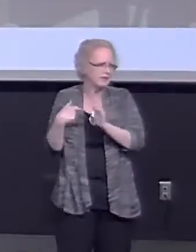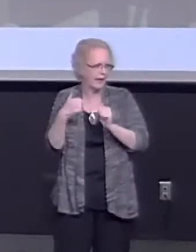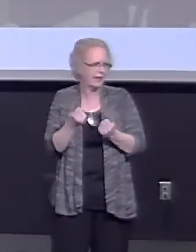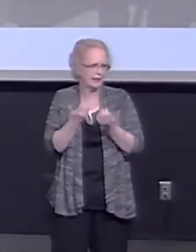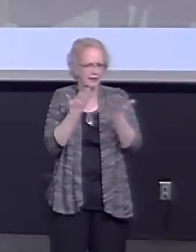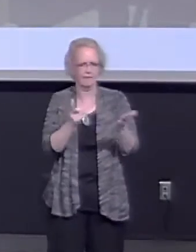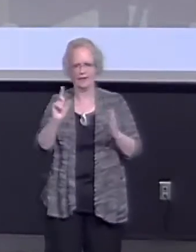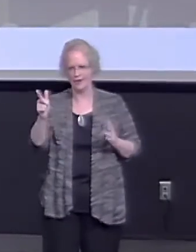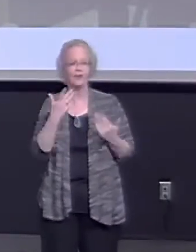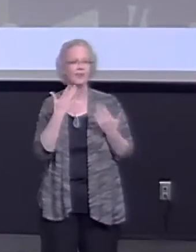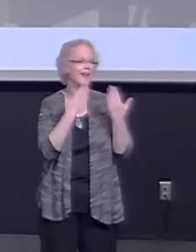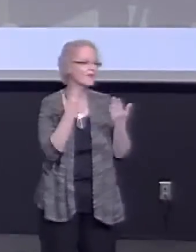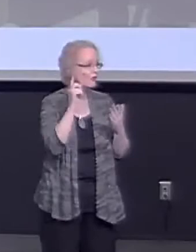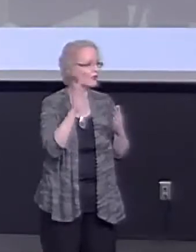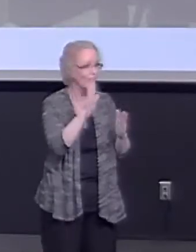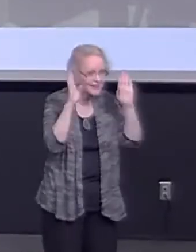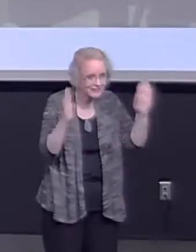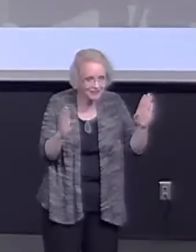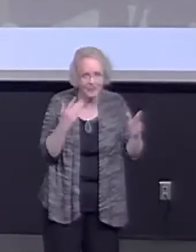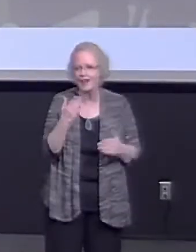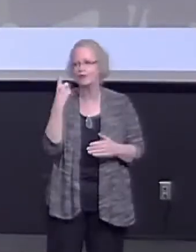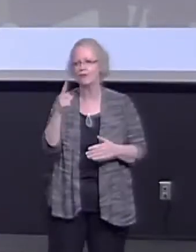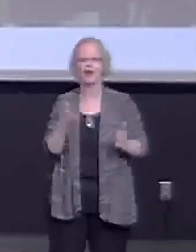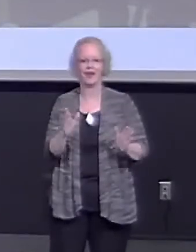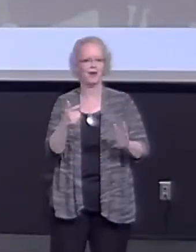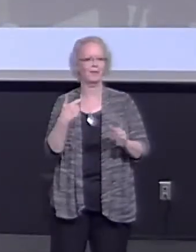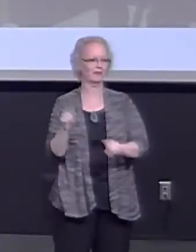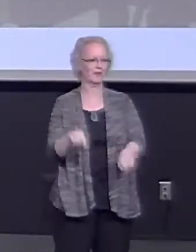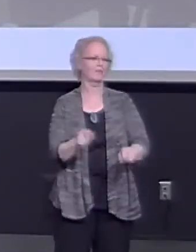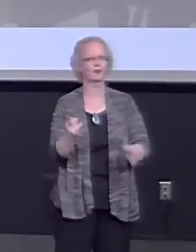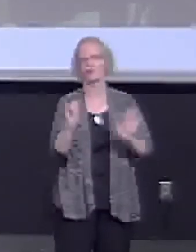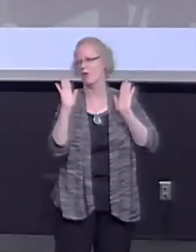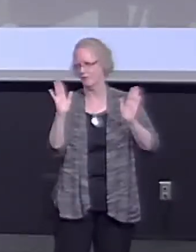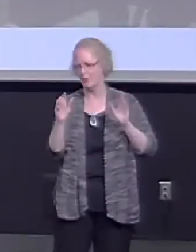much for your attention and for having me here at this wonderful place.